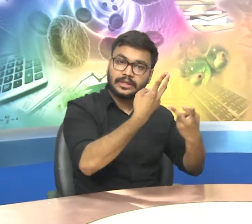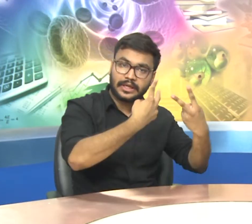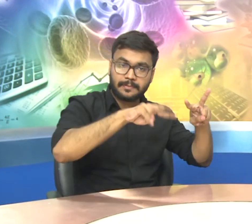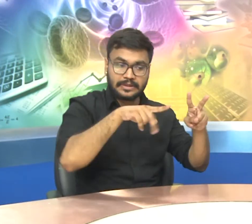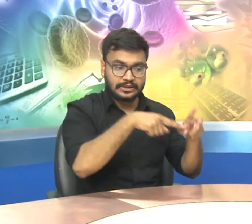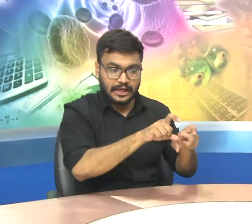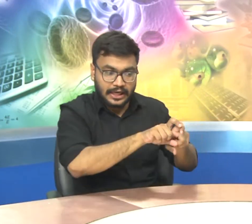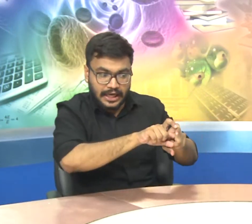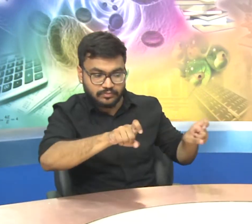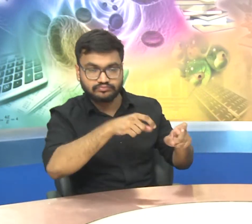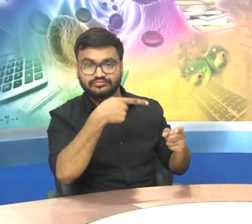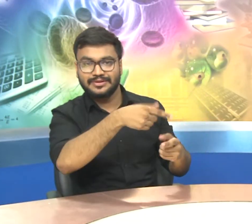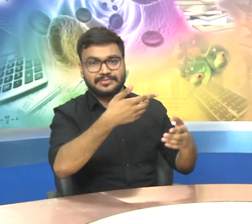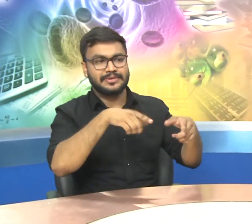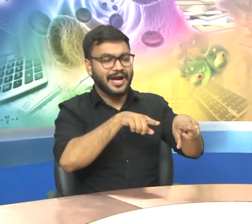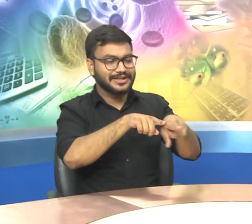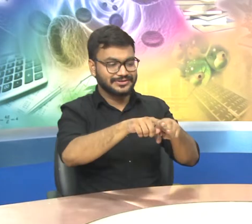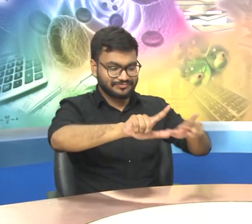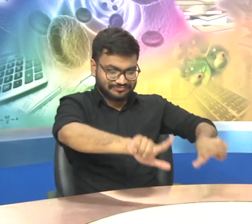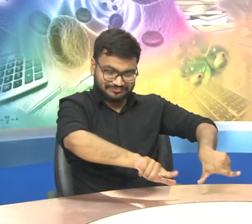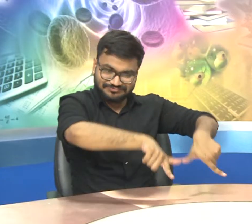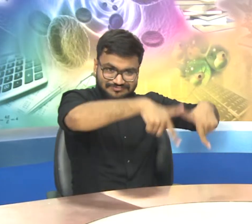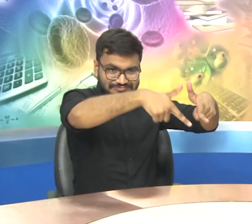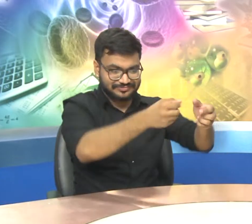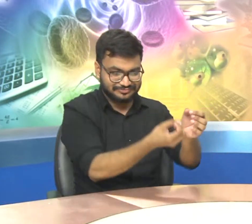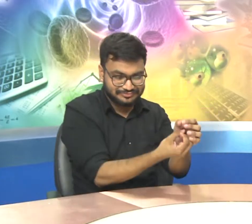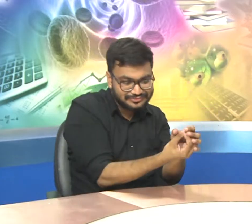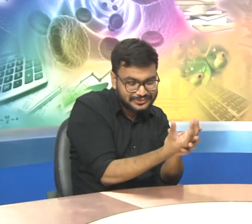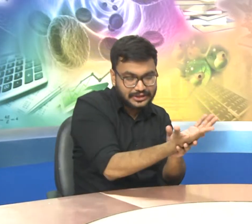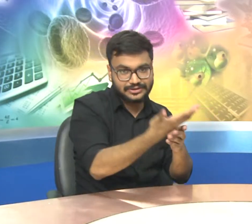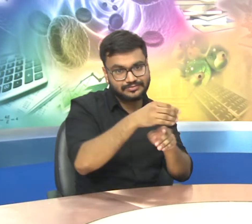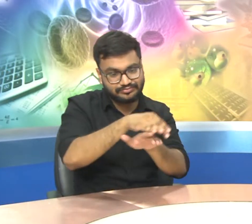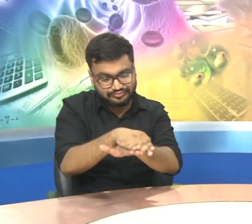say non-living component of a pond ecosystem.